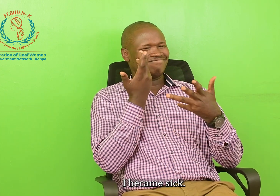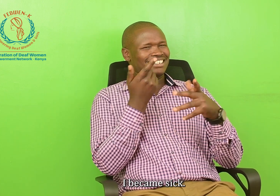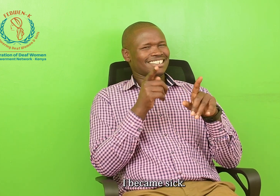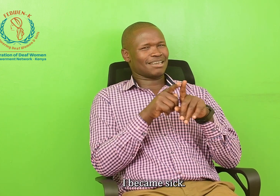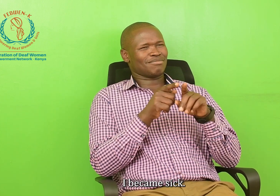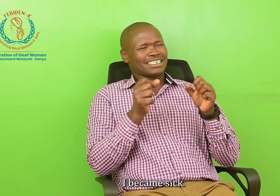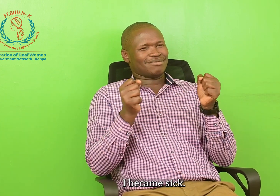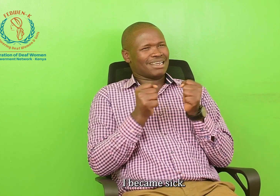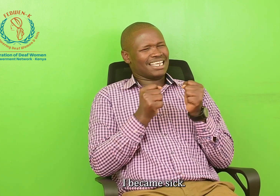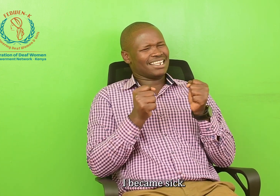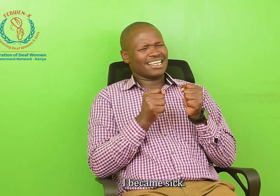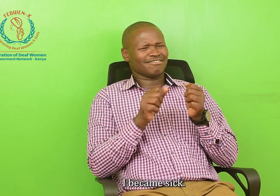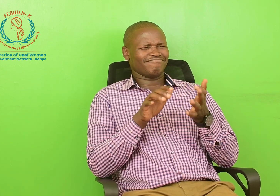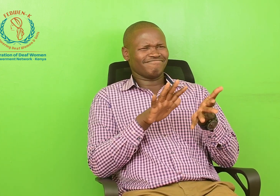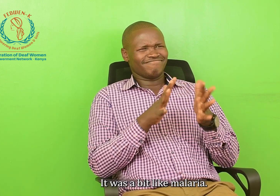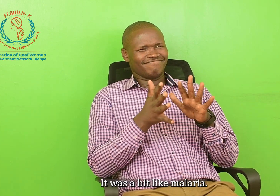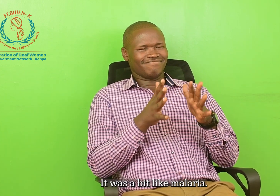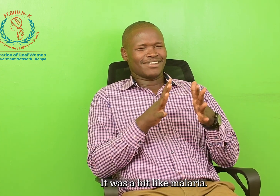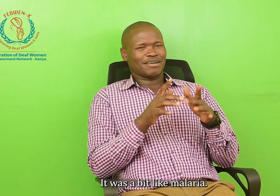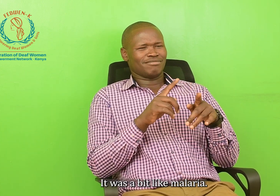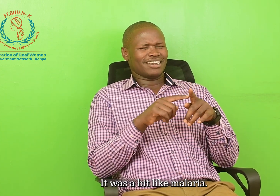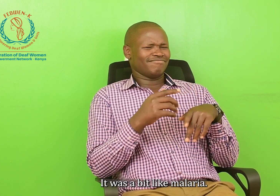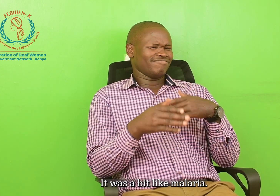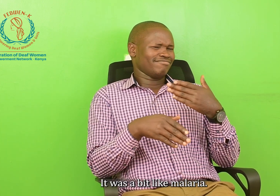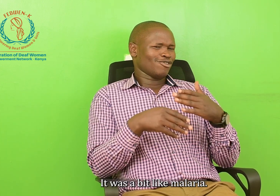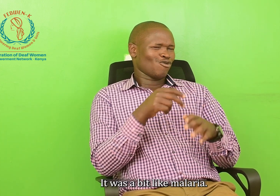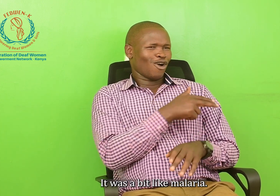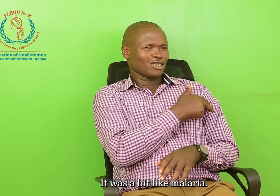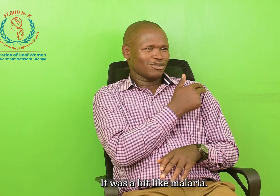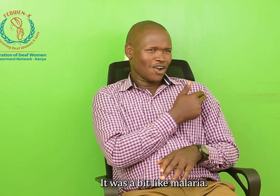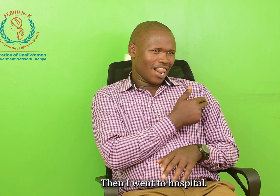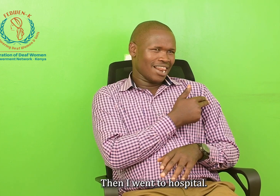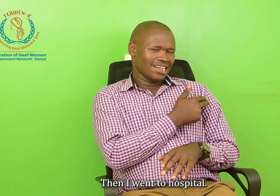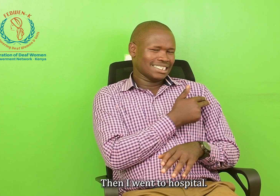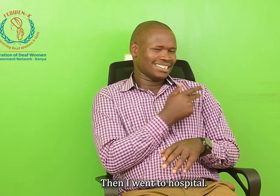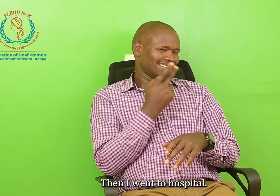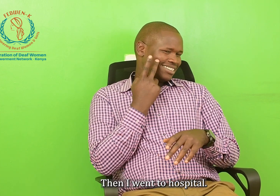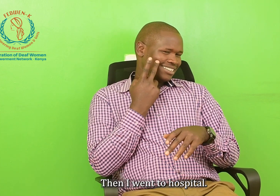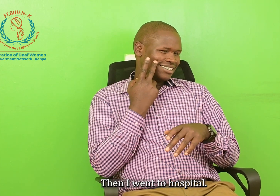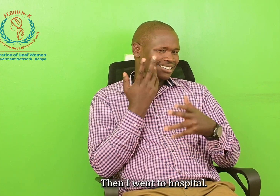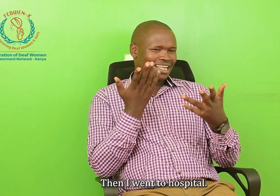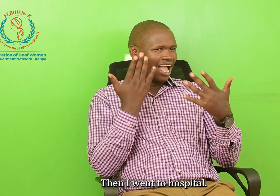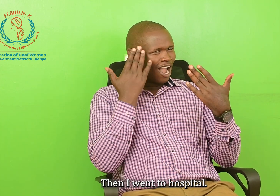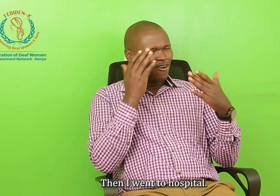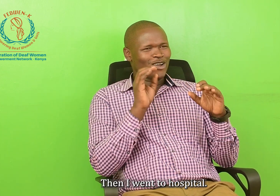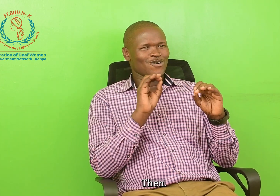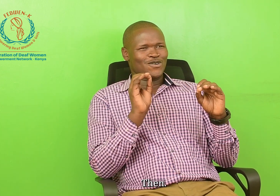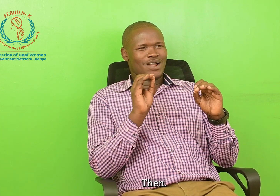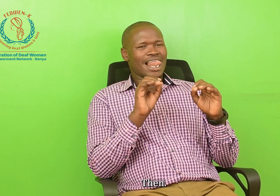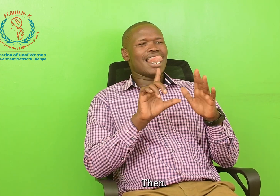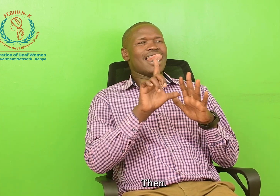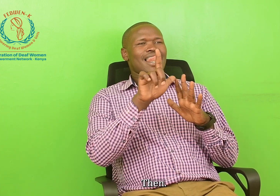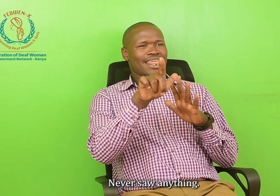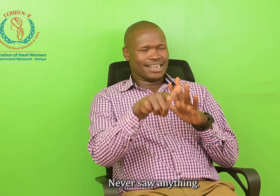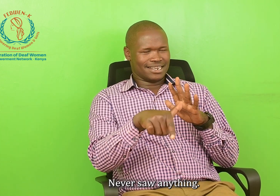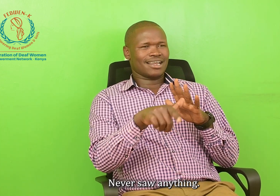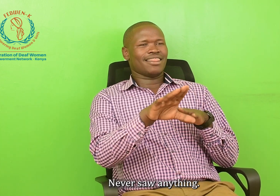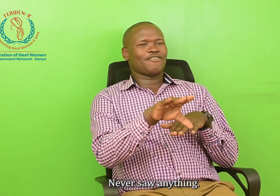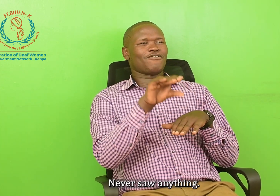sick. It was a bit like malaria. Then went to hospital. Then never saw